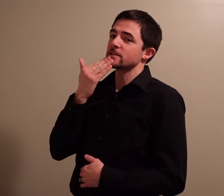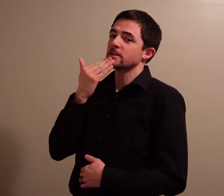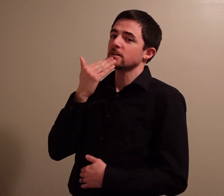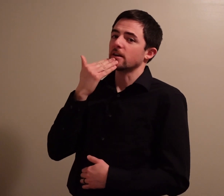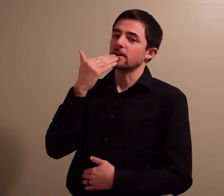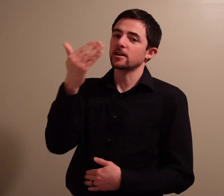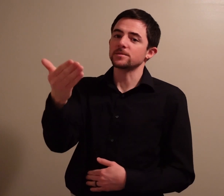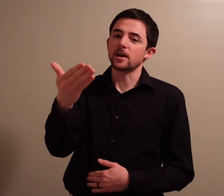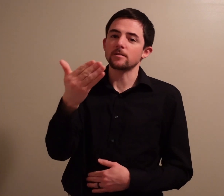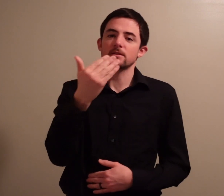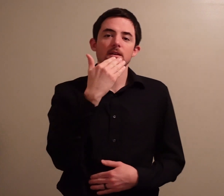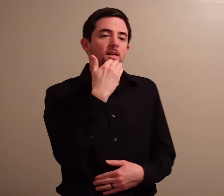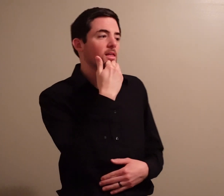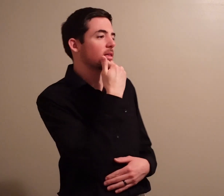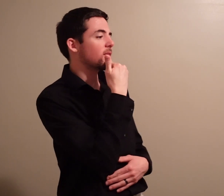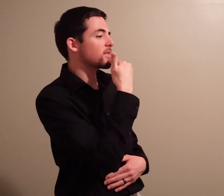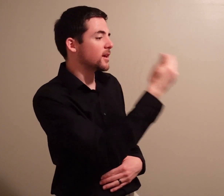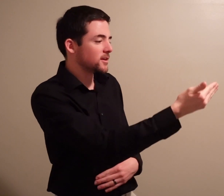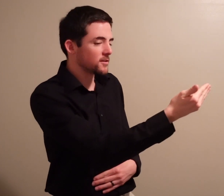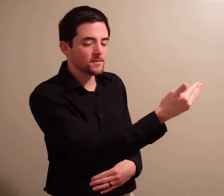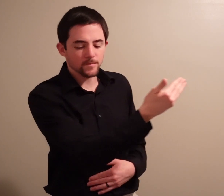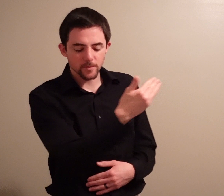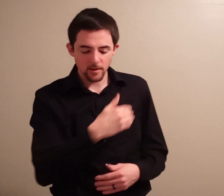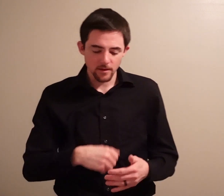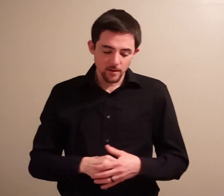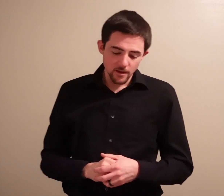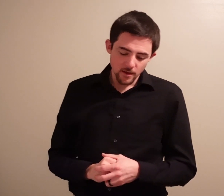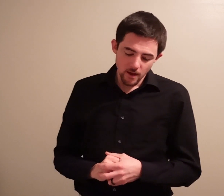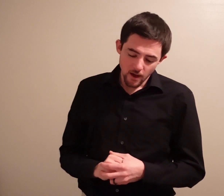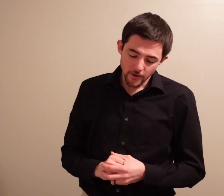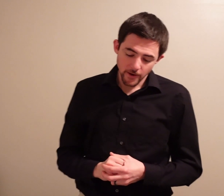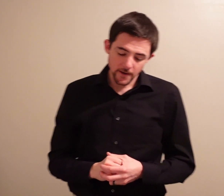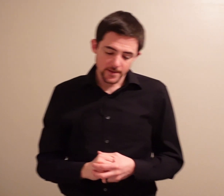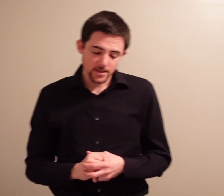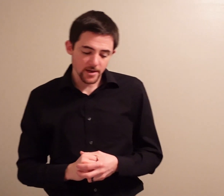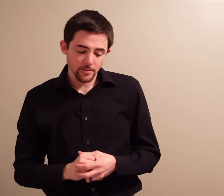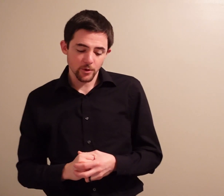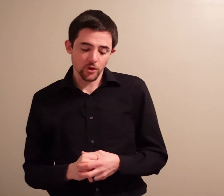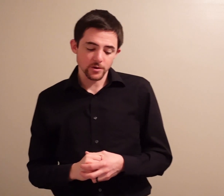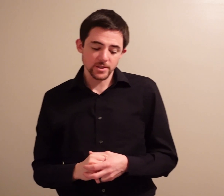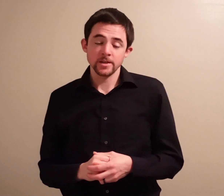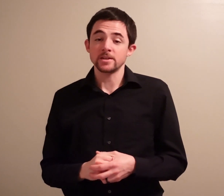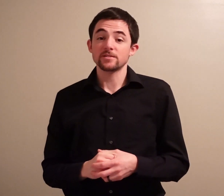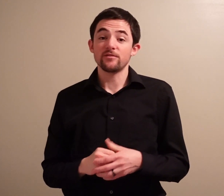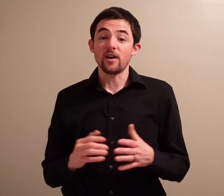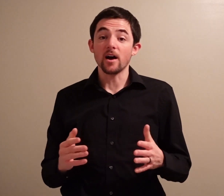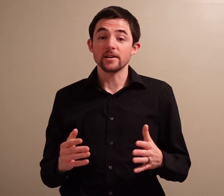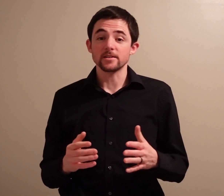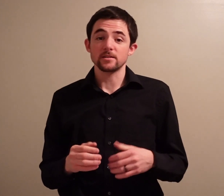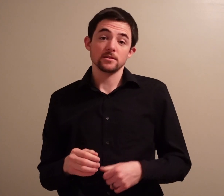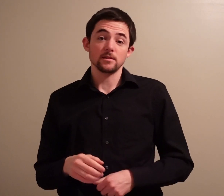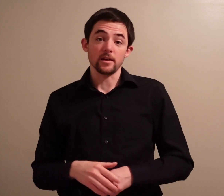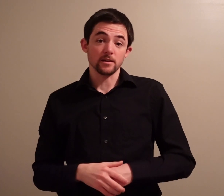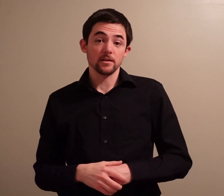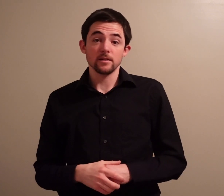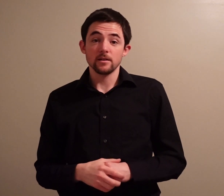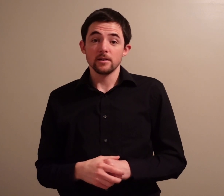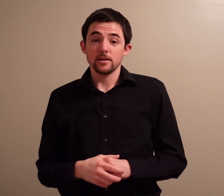chin and it comes out. Thank you. Alrighty, sign number 13 is find. Like, can